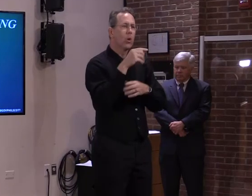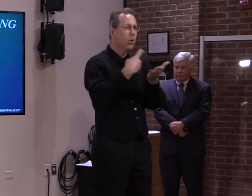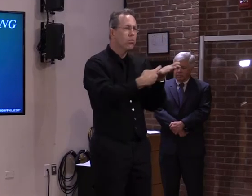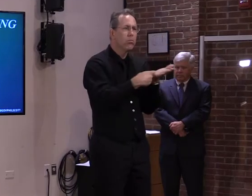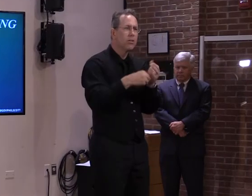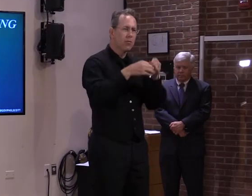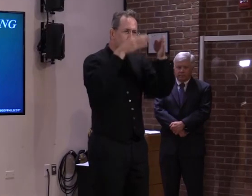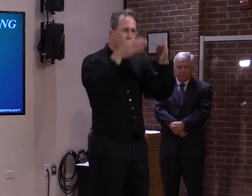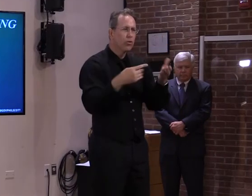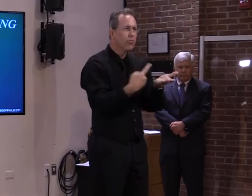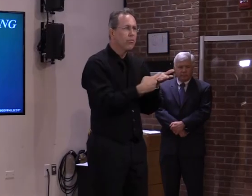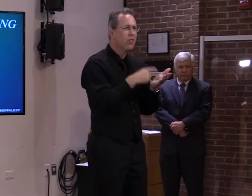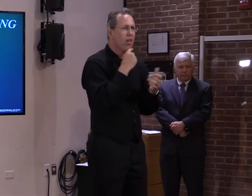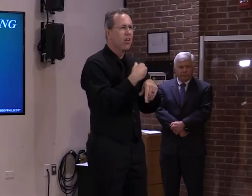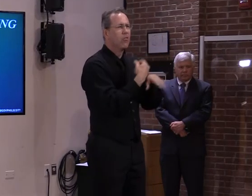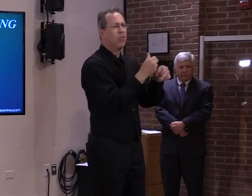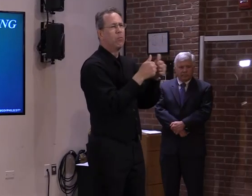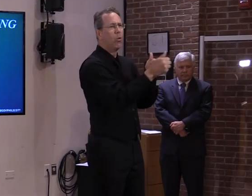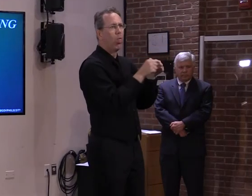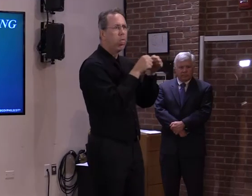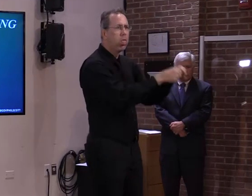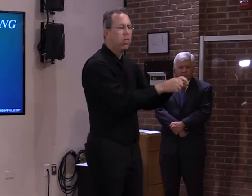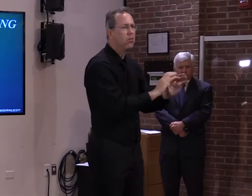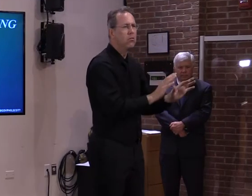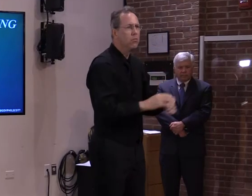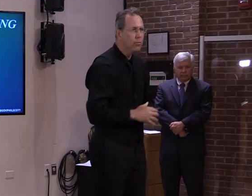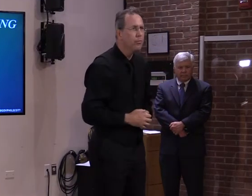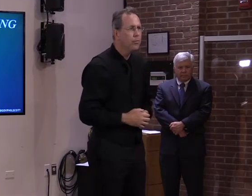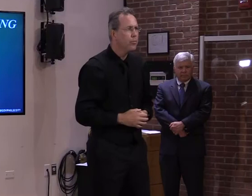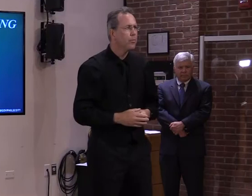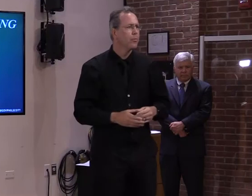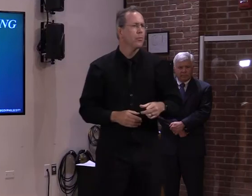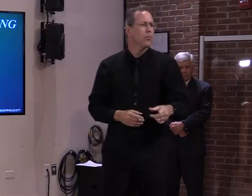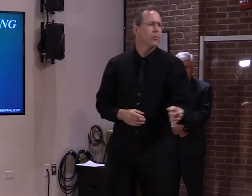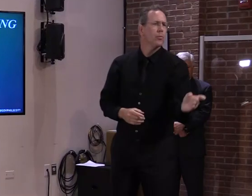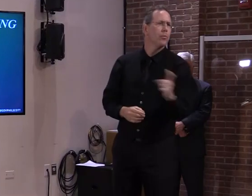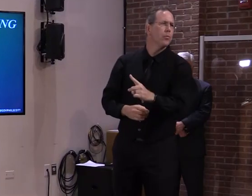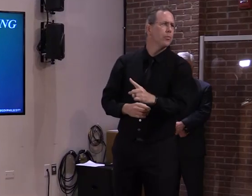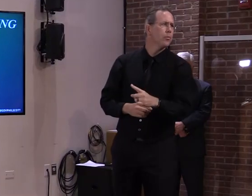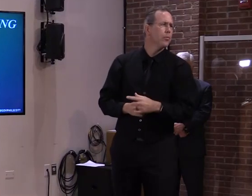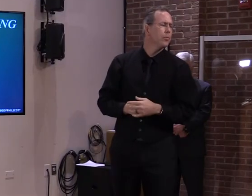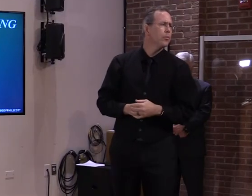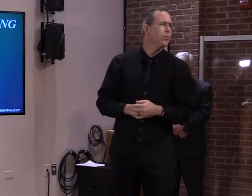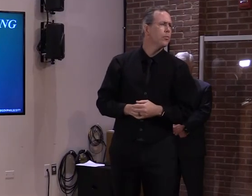Great, thank you. And Hannah Abram, Addison Independent.